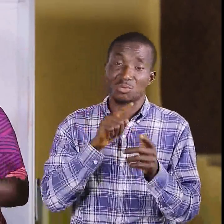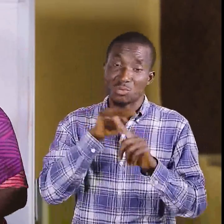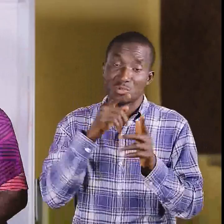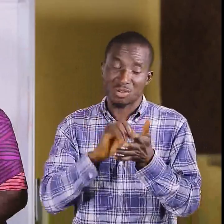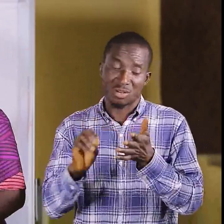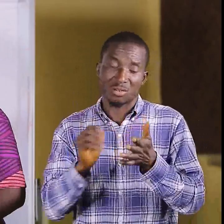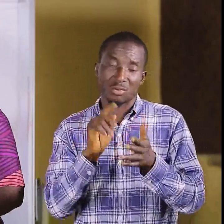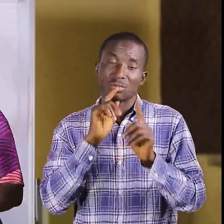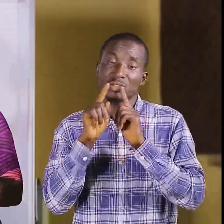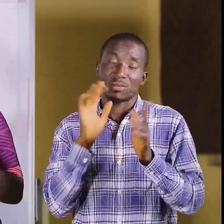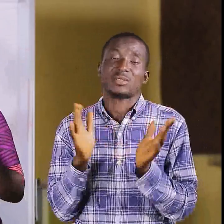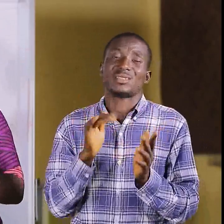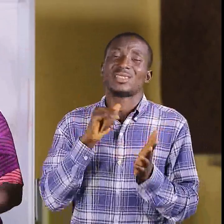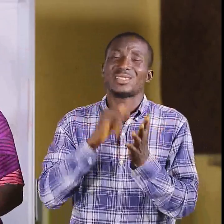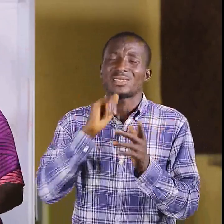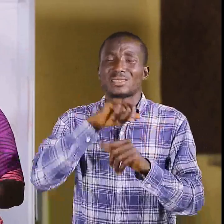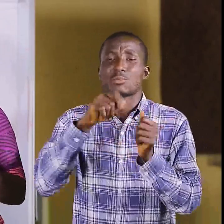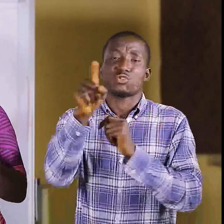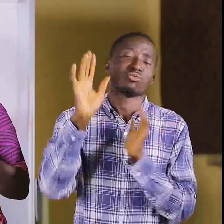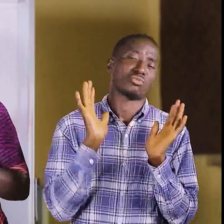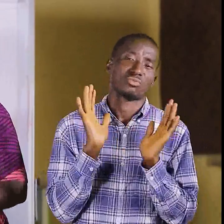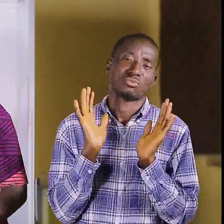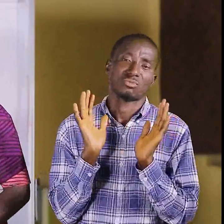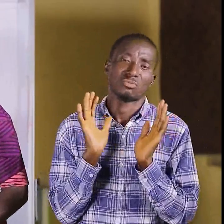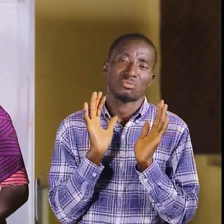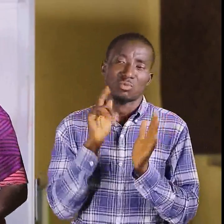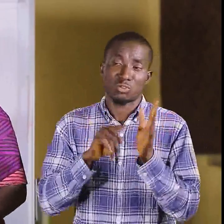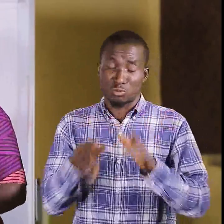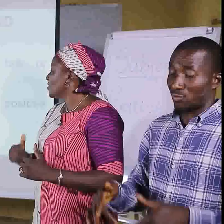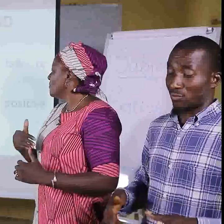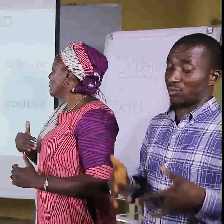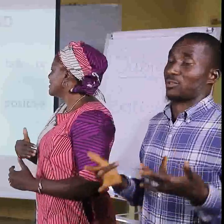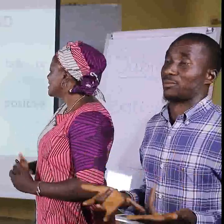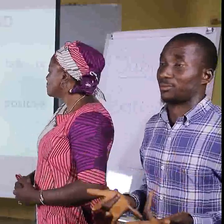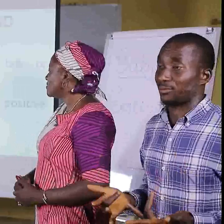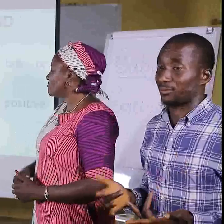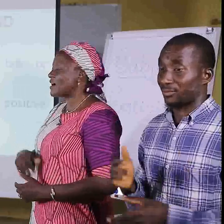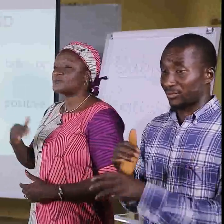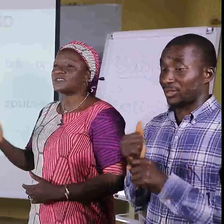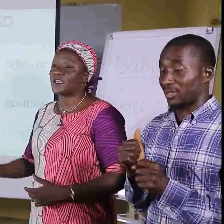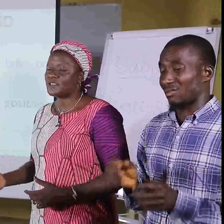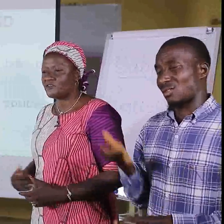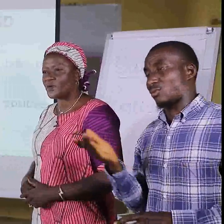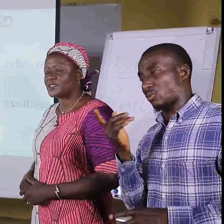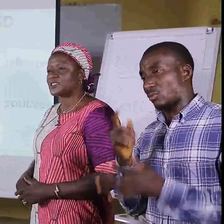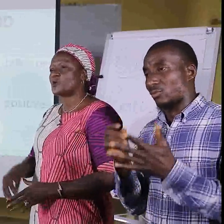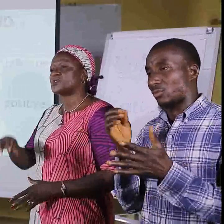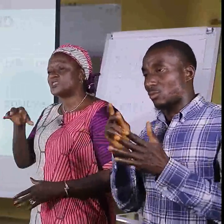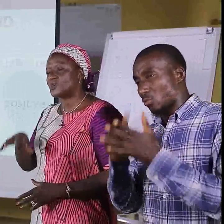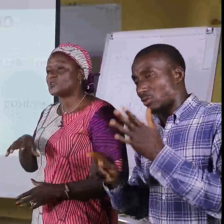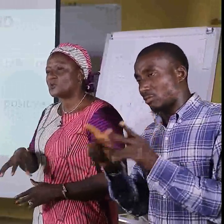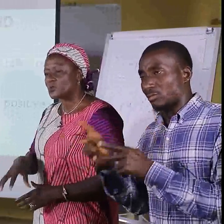is about you. It is about what you think. It is about what you feel. So get rid of outside